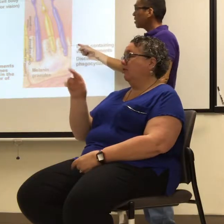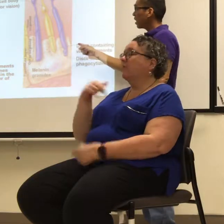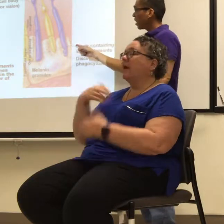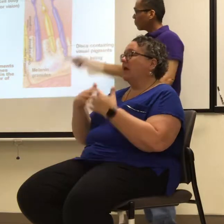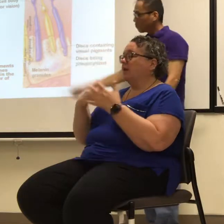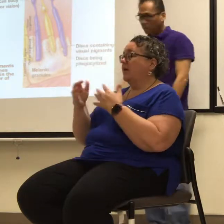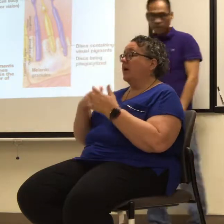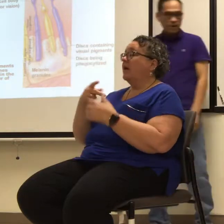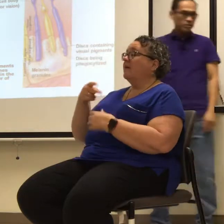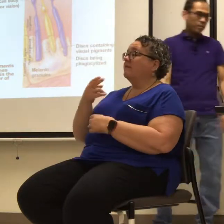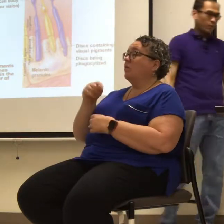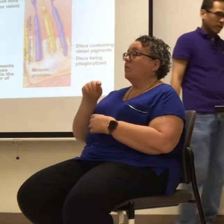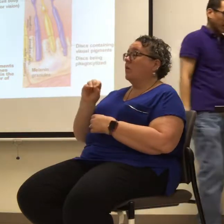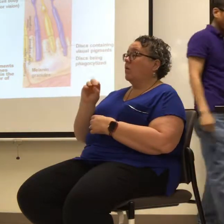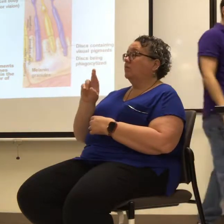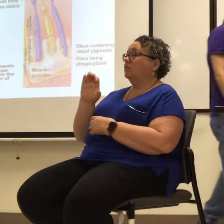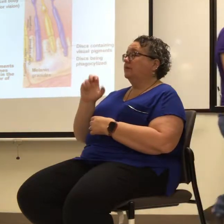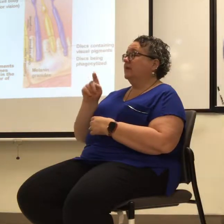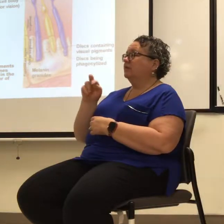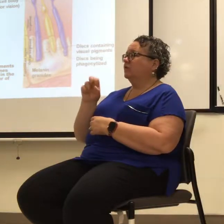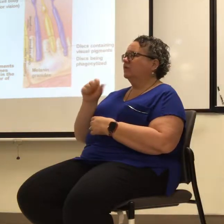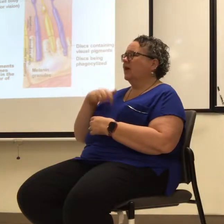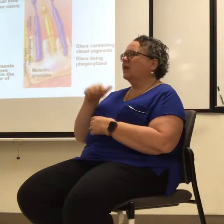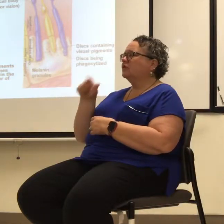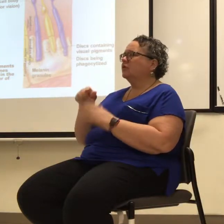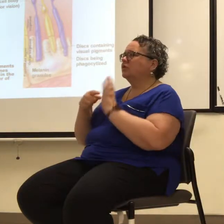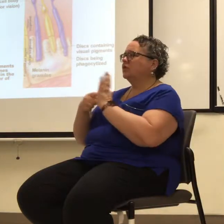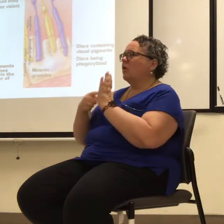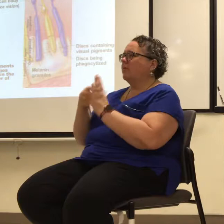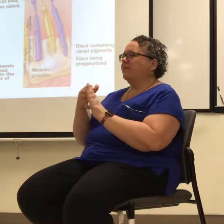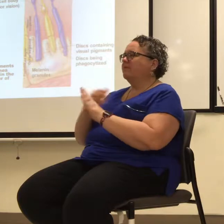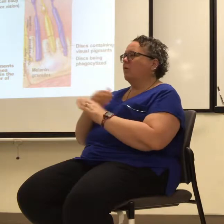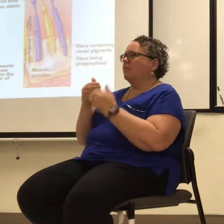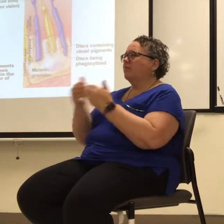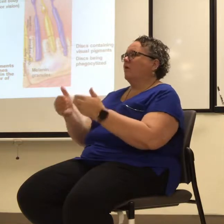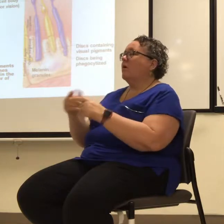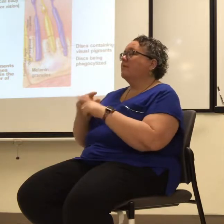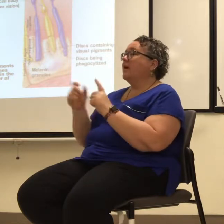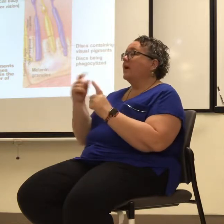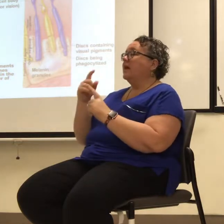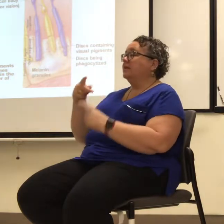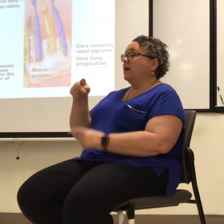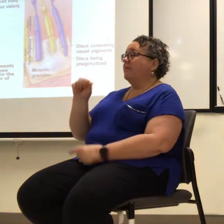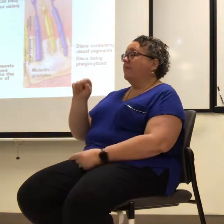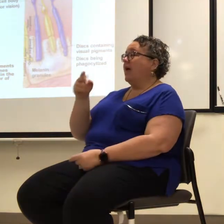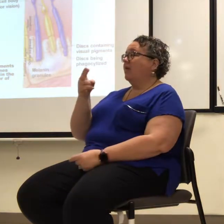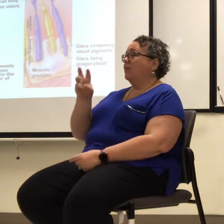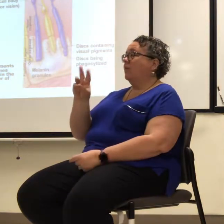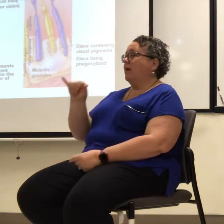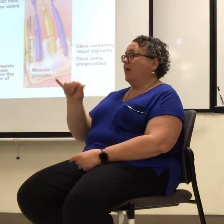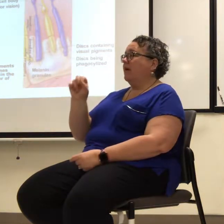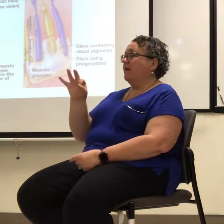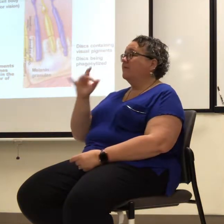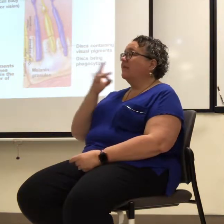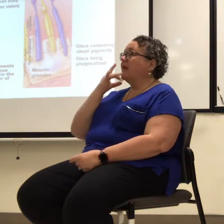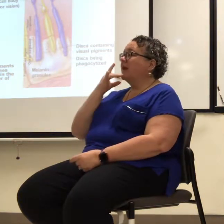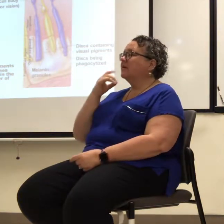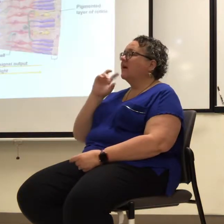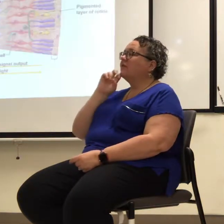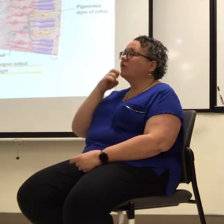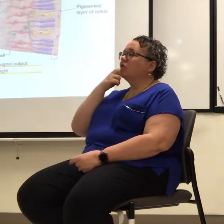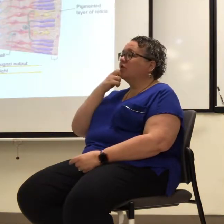photoreceptors, one thing I should have pointed out before I advance the slide is the pathway of light, the pathway of the nervous